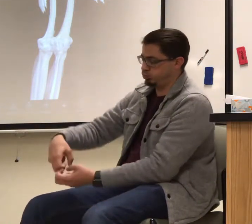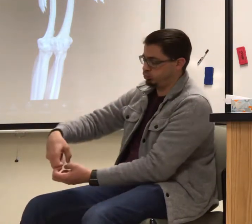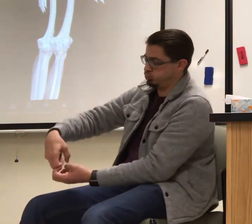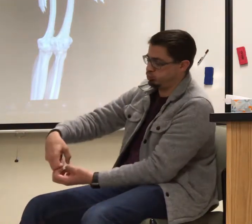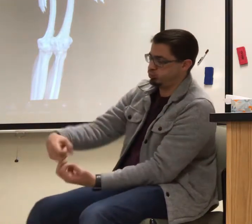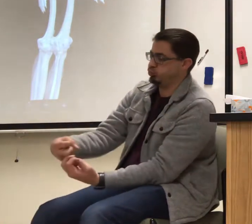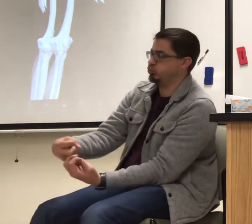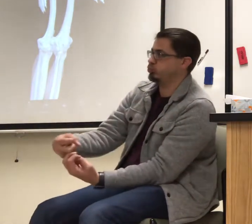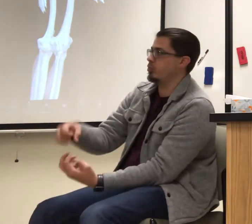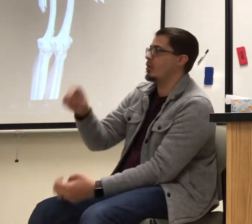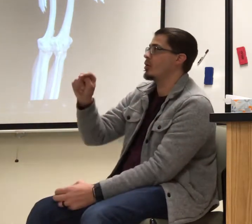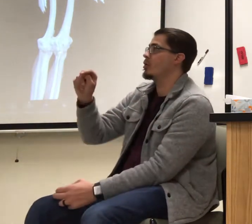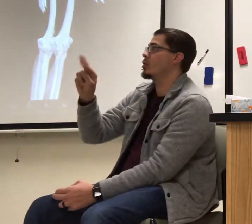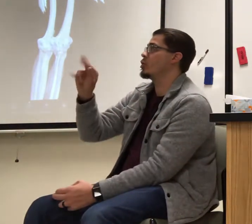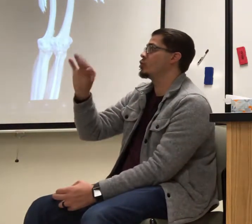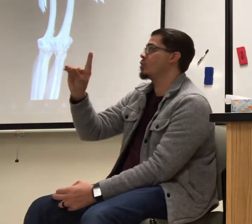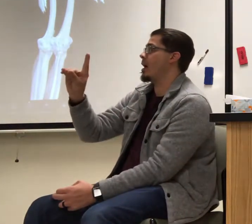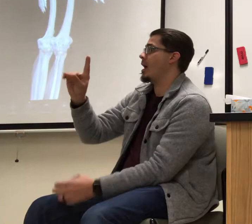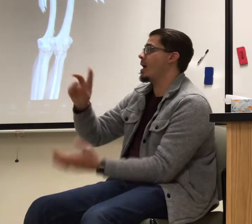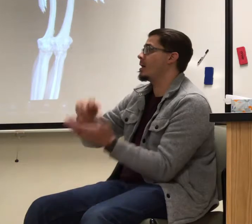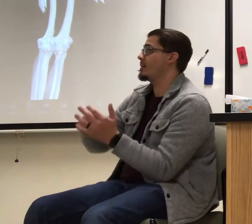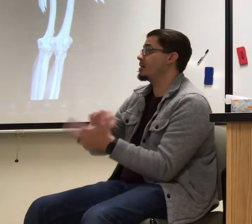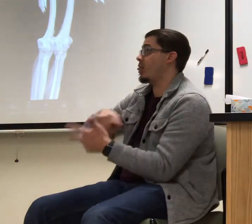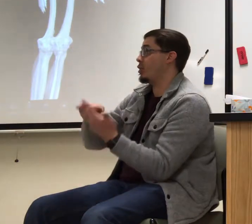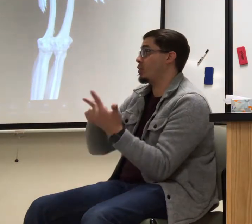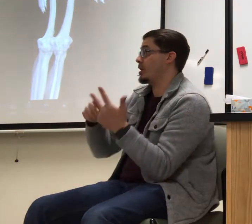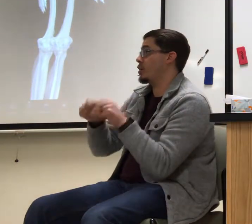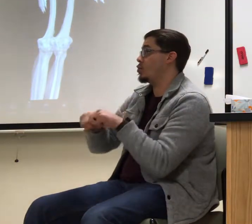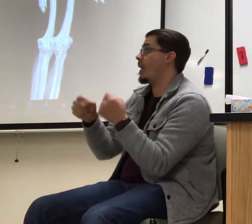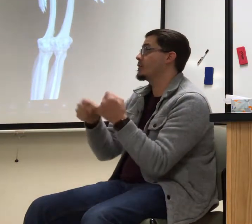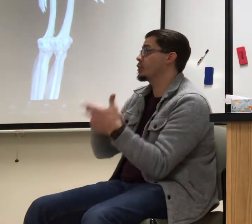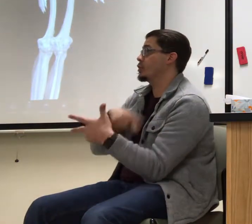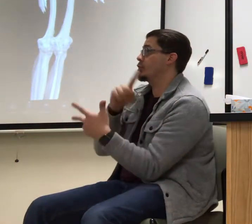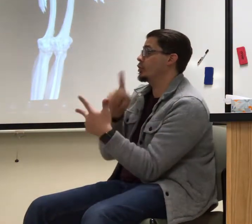And the triad means 3 structures rupture, it would be